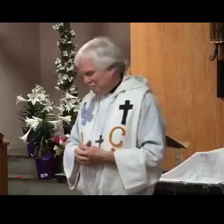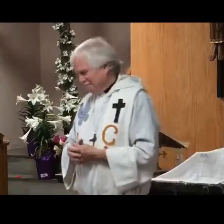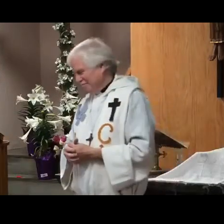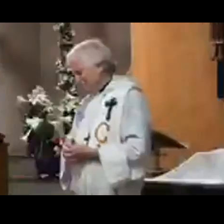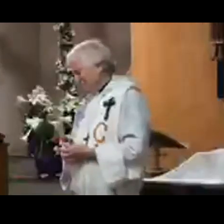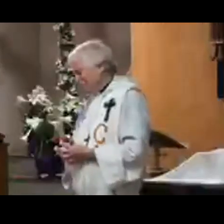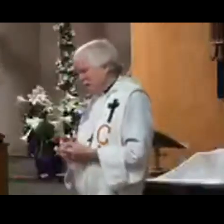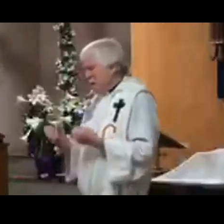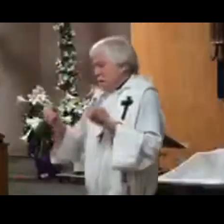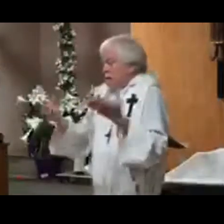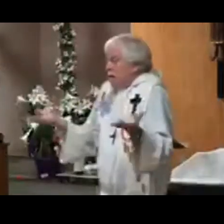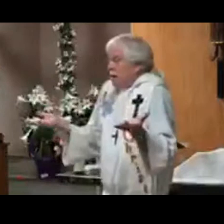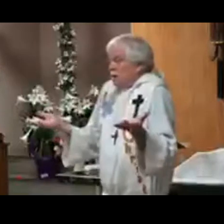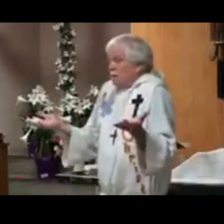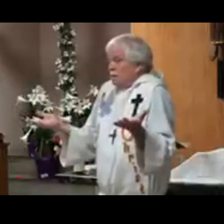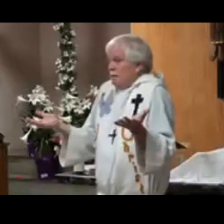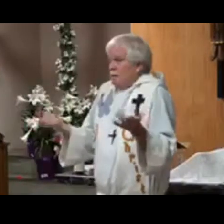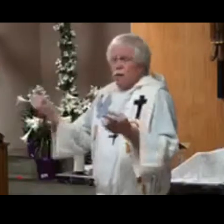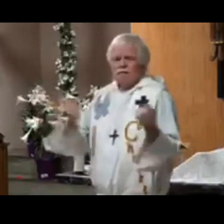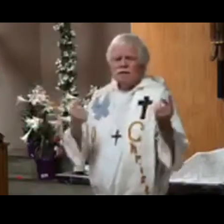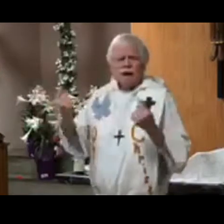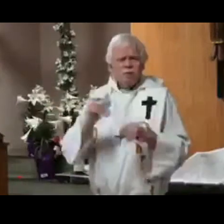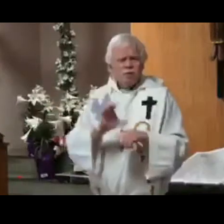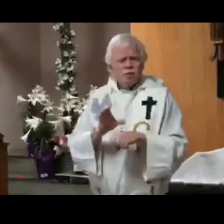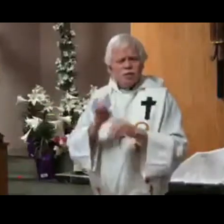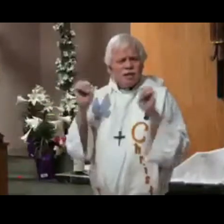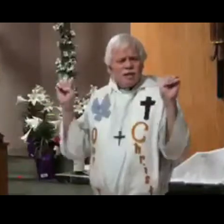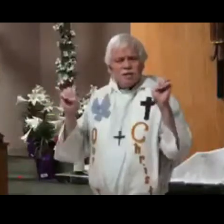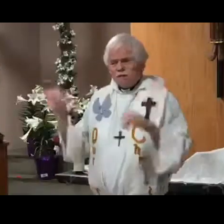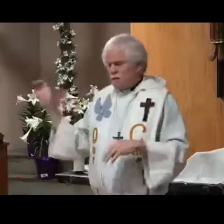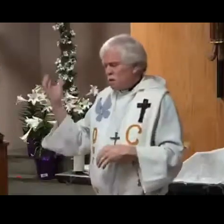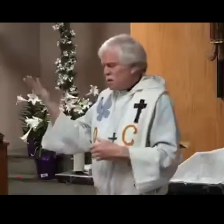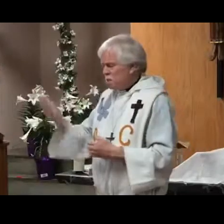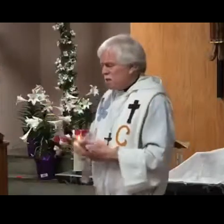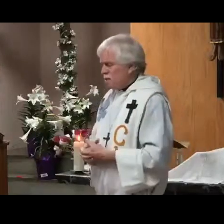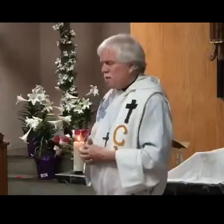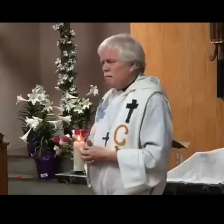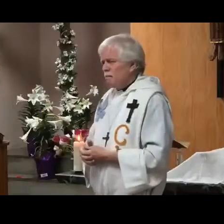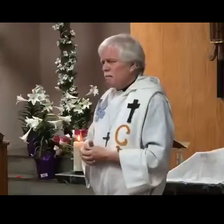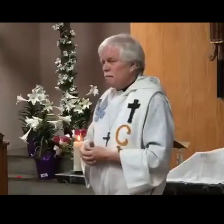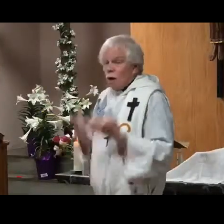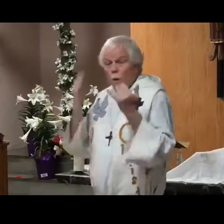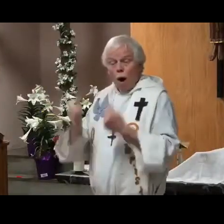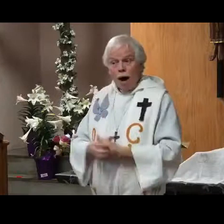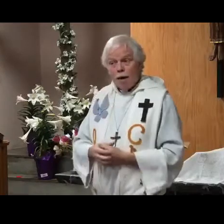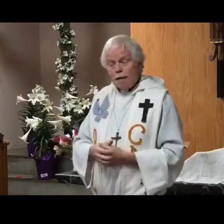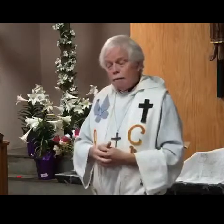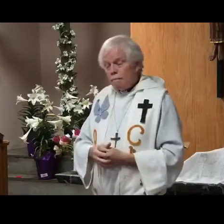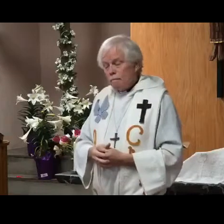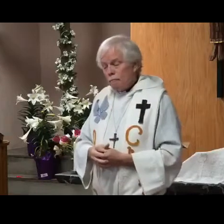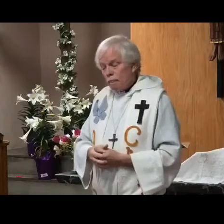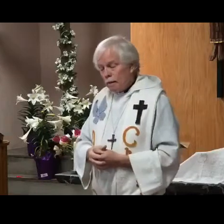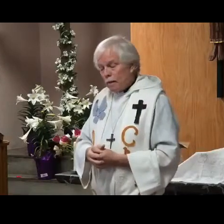that. Many don't even come to church on Easter or Christmas. Why?